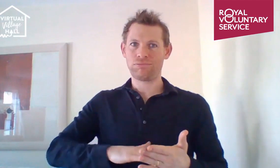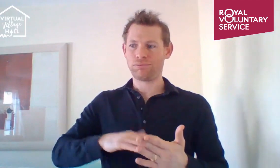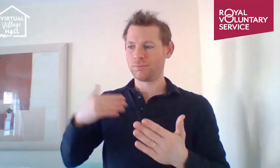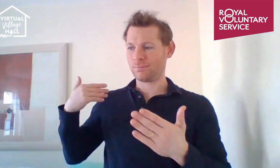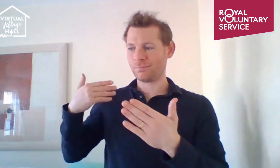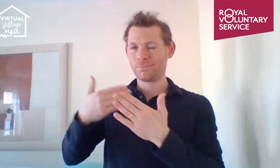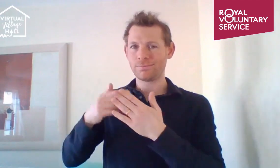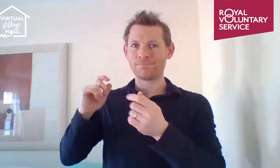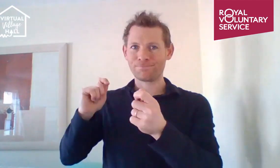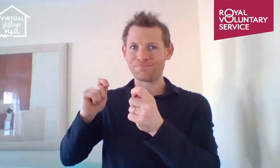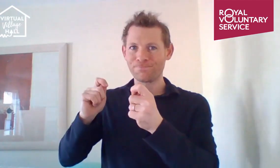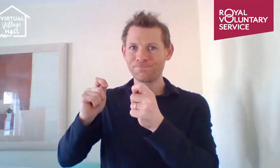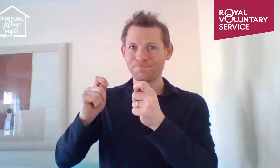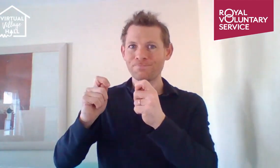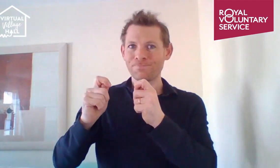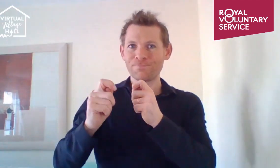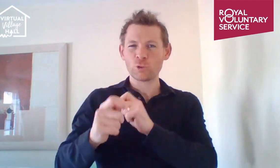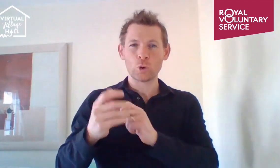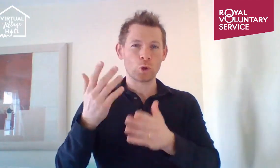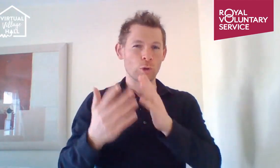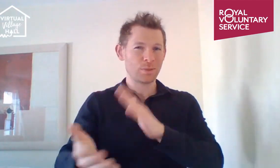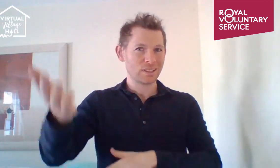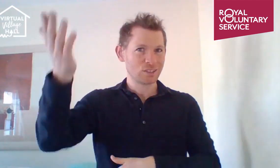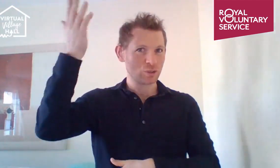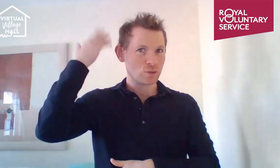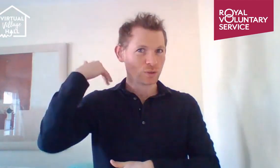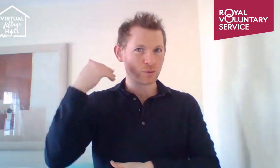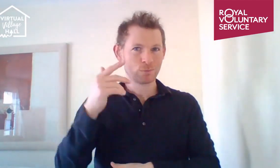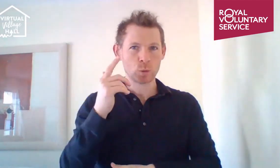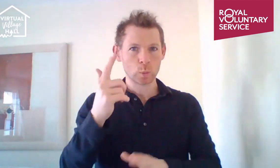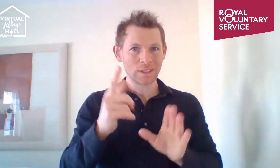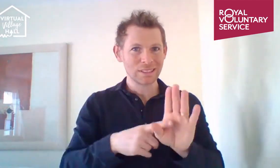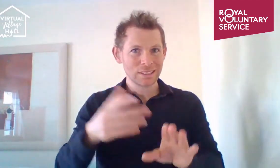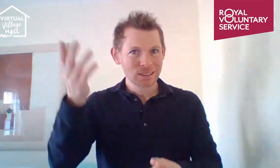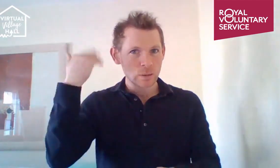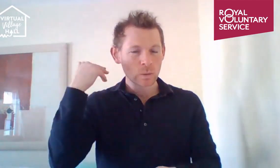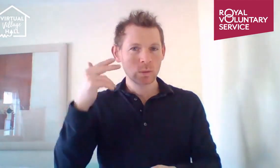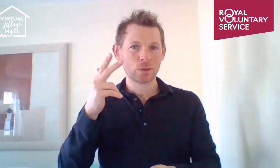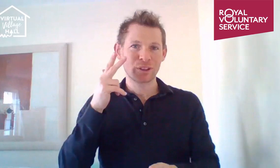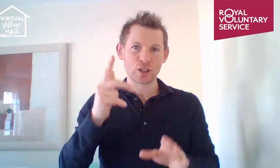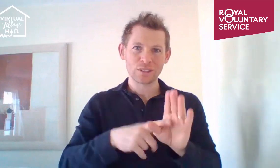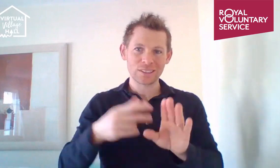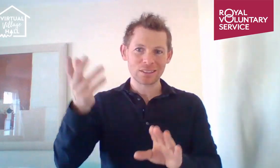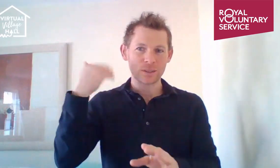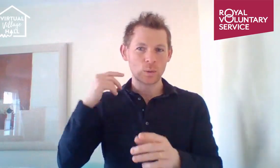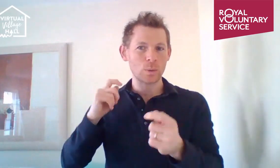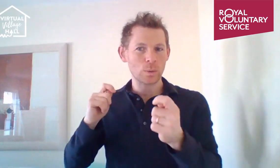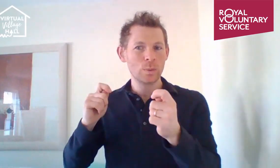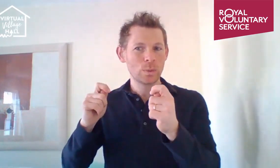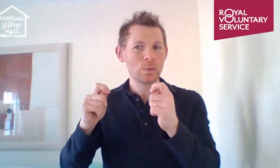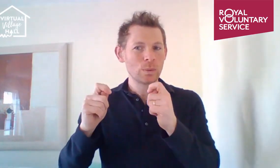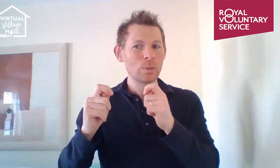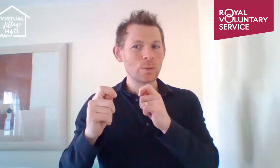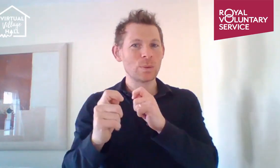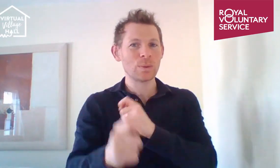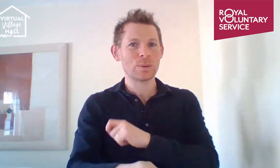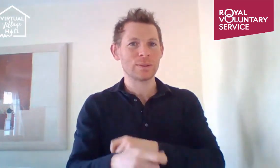are on par with their peers. And things are changing compared to years ago, compared to 20, 30 years ago. We are starting